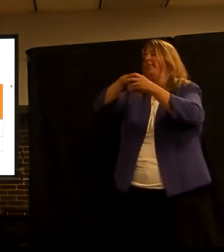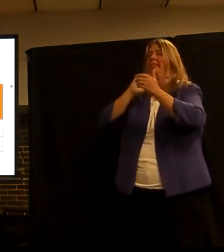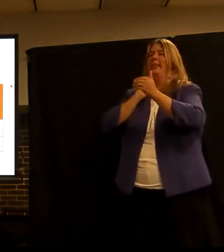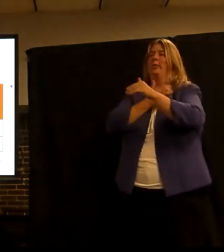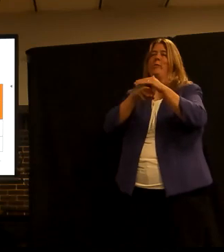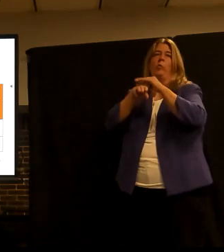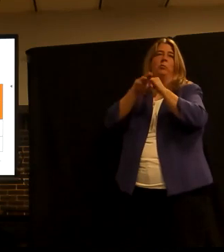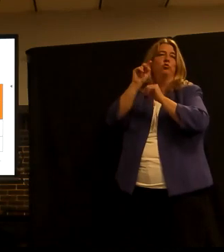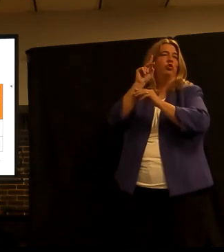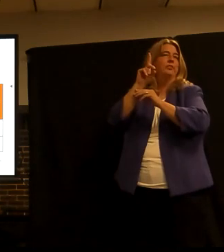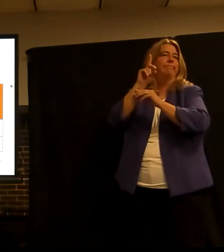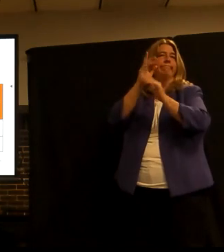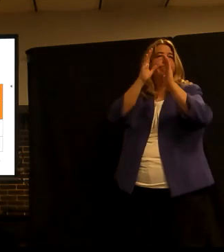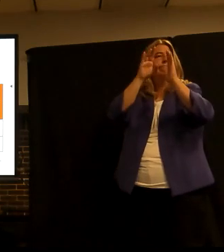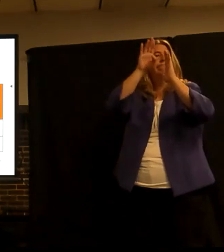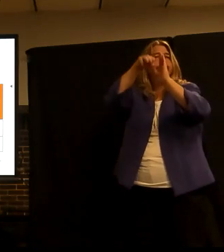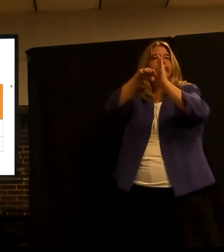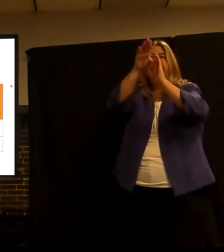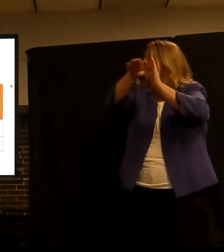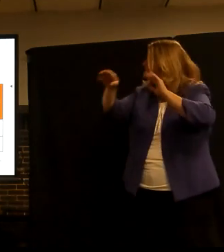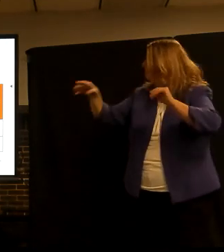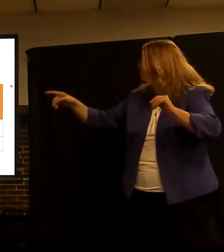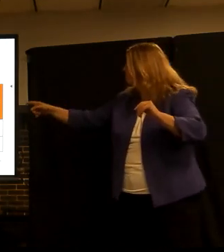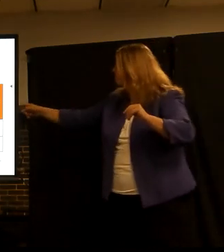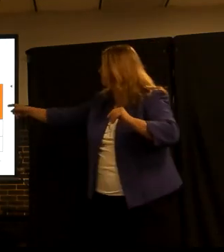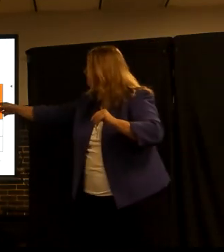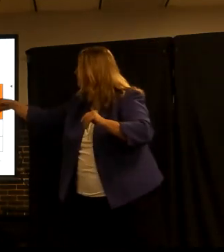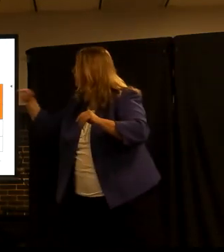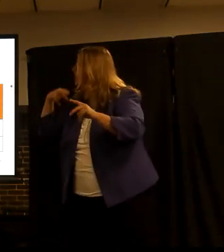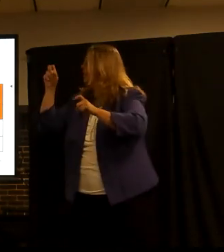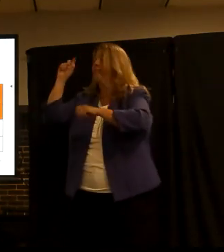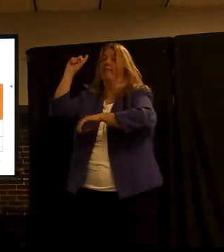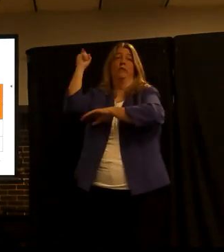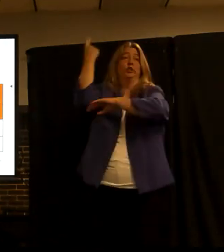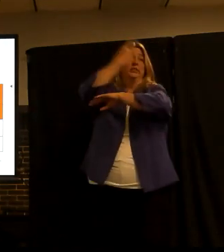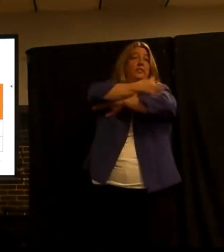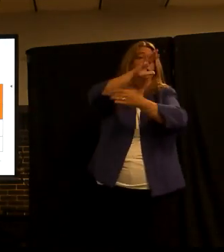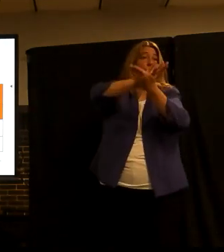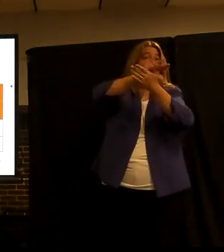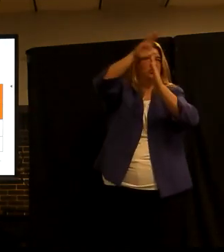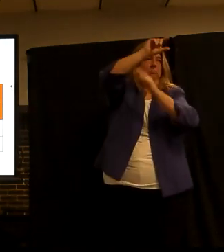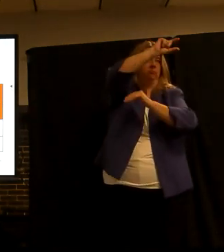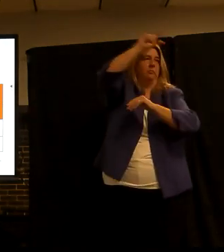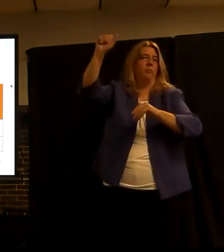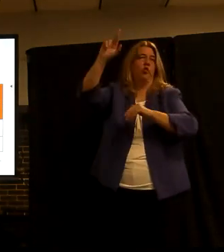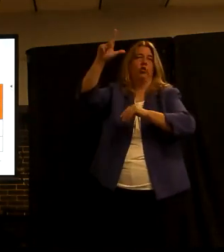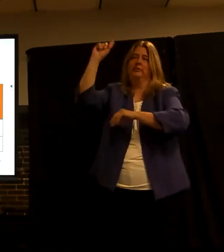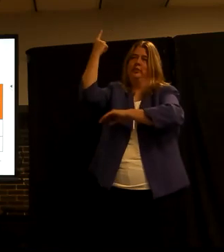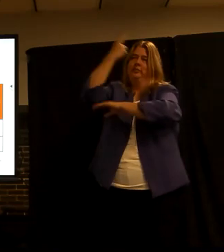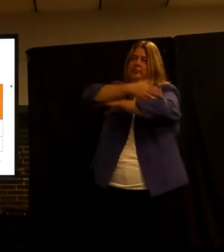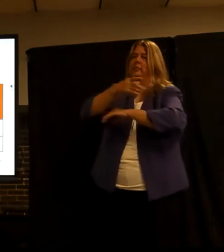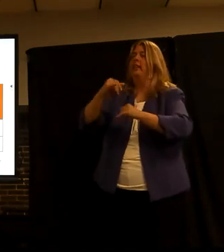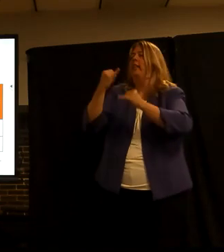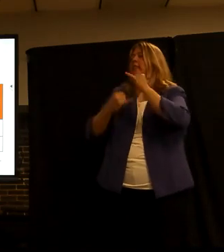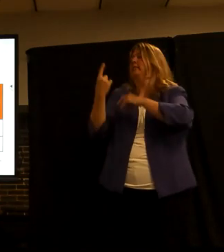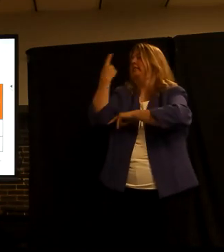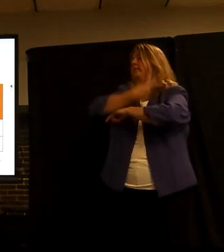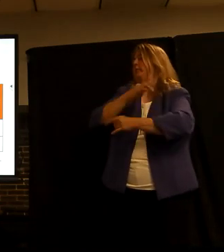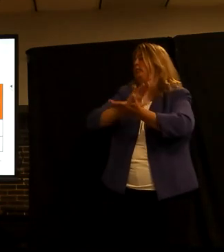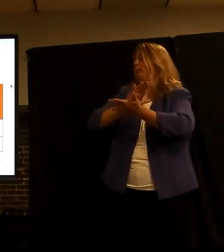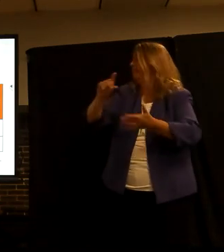Annually, you see our enrollment trends, and you can see that it fluctuates from year to year. The first day of